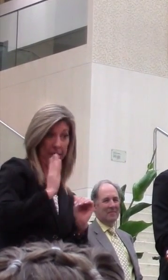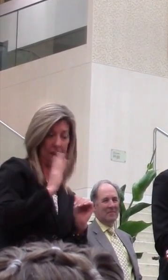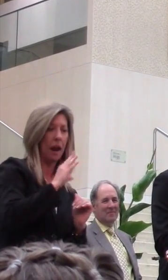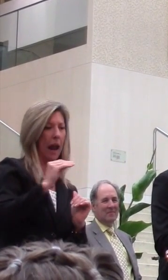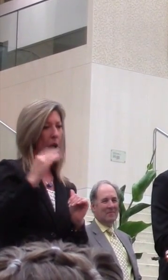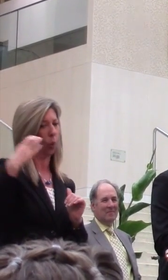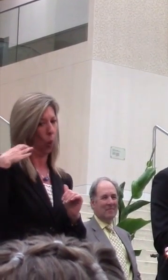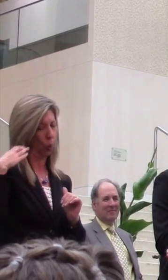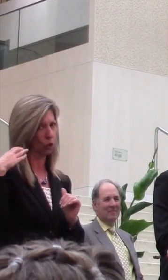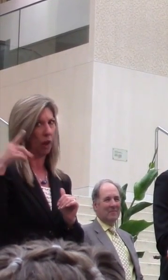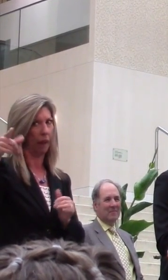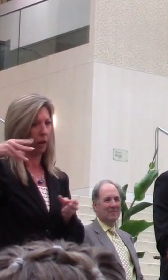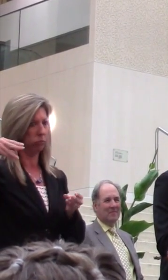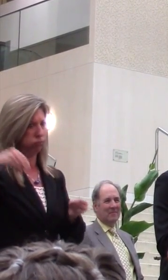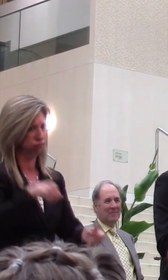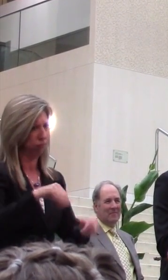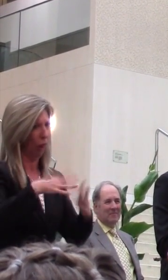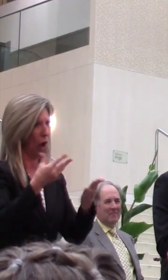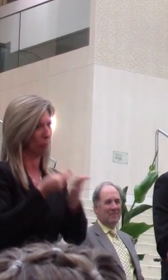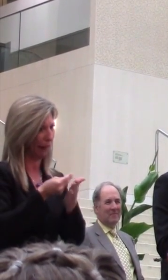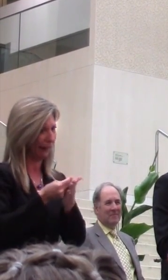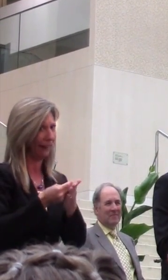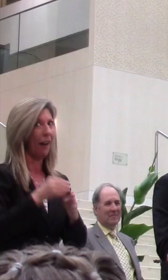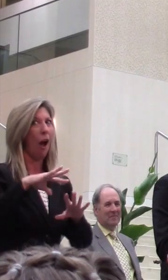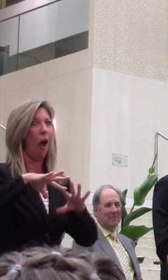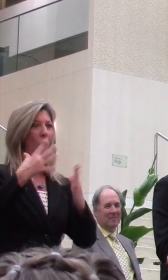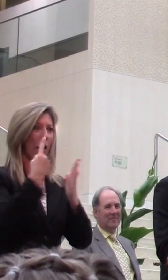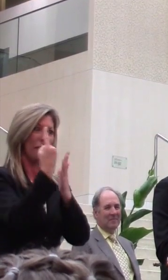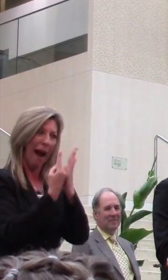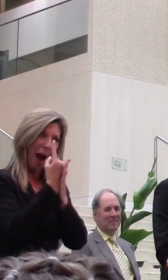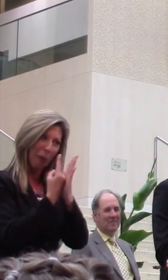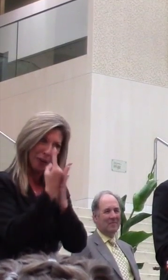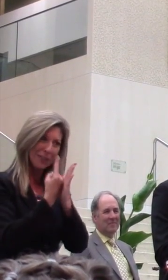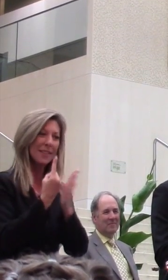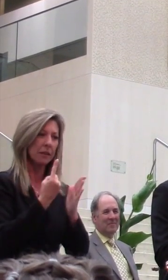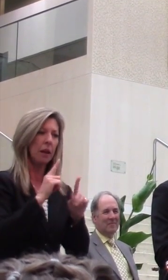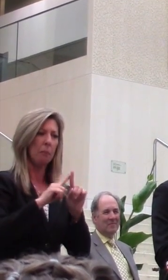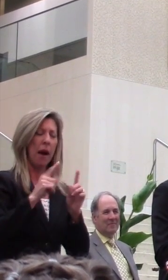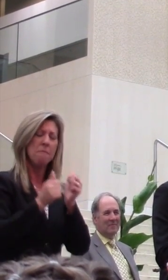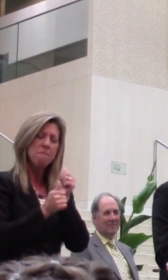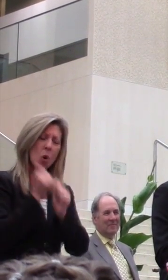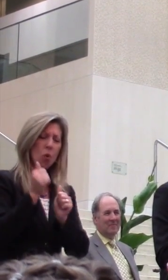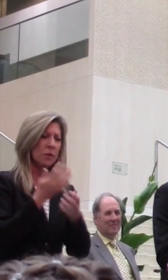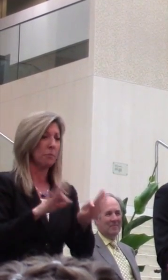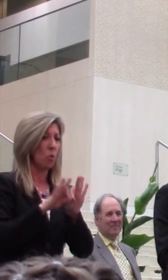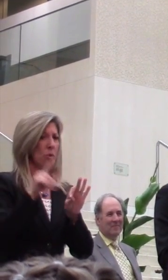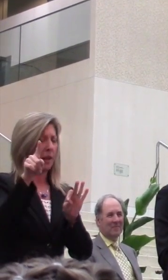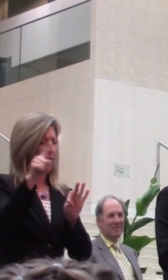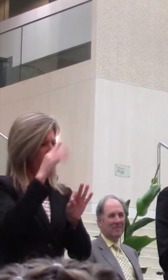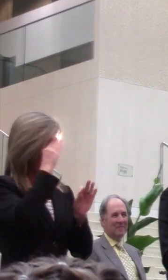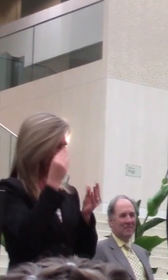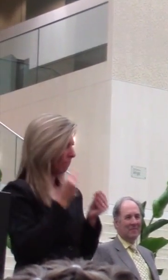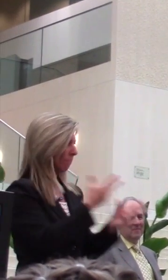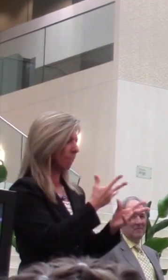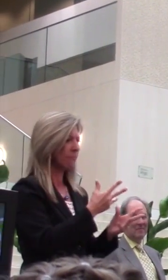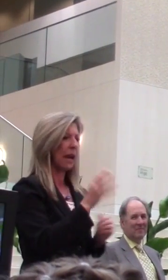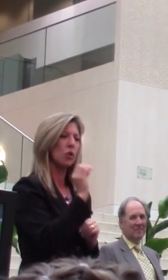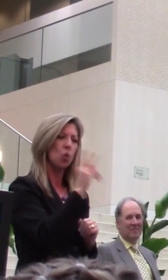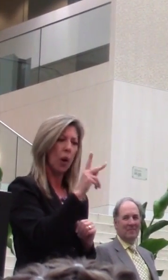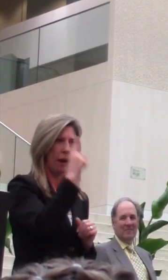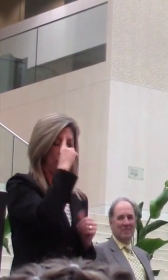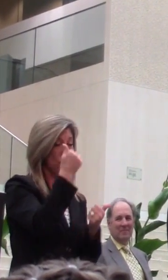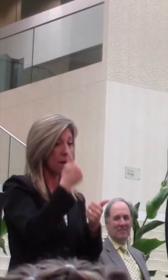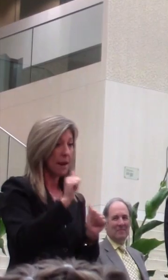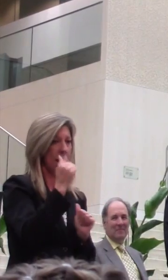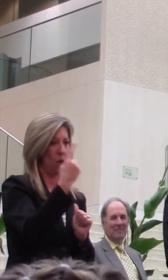money, a lot of volunteer hours, but most importantly, for ensuring that I knew that it's okay for anyone to be different